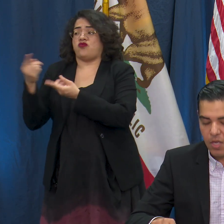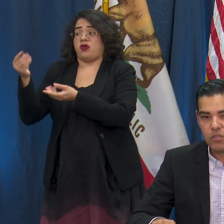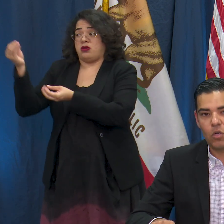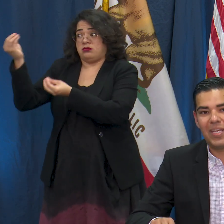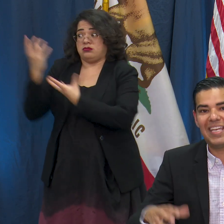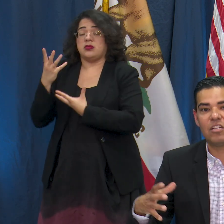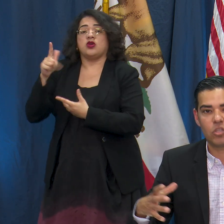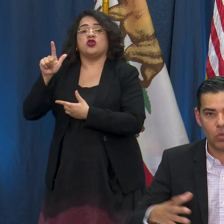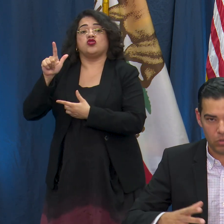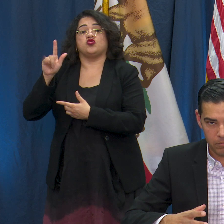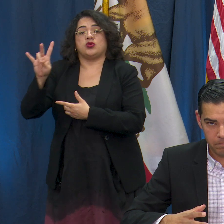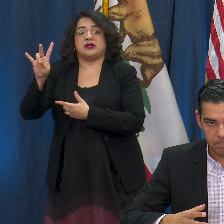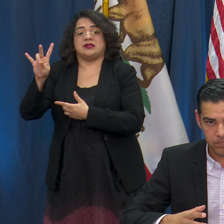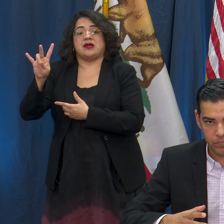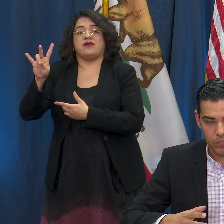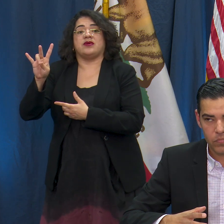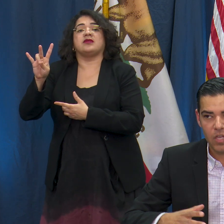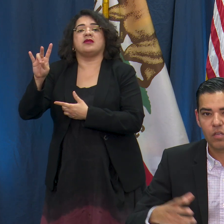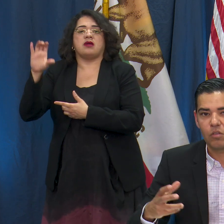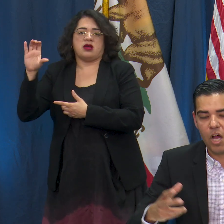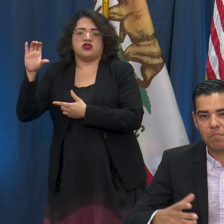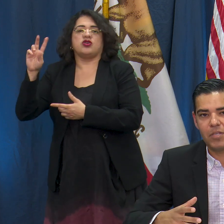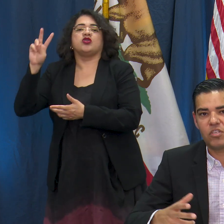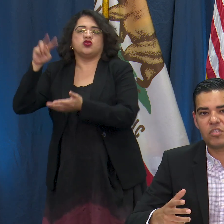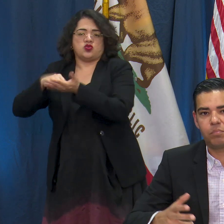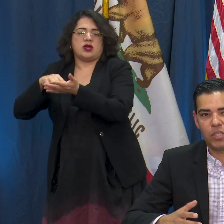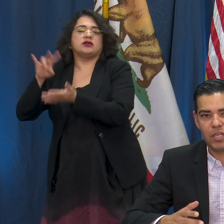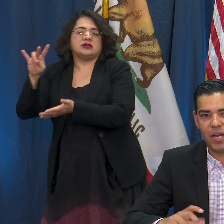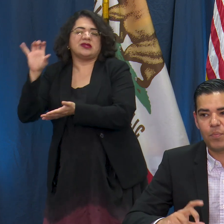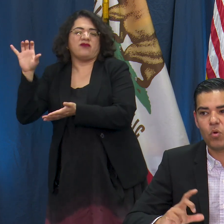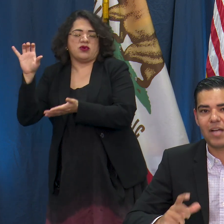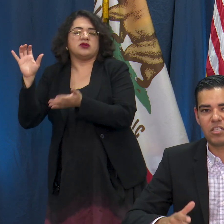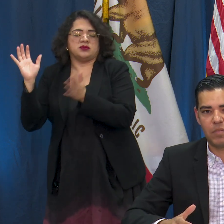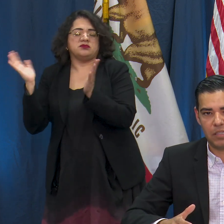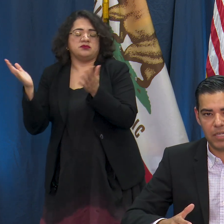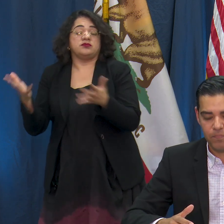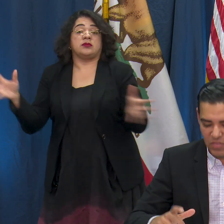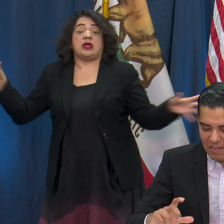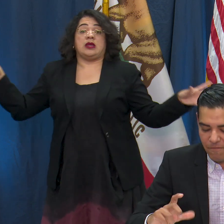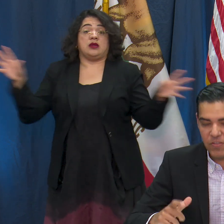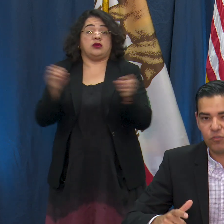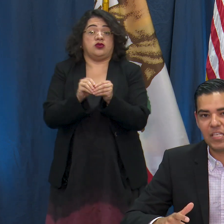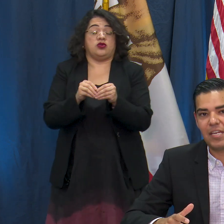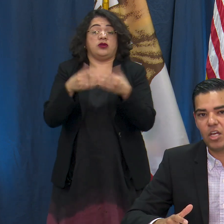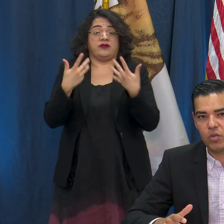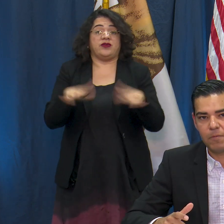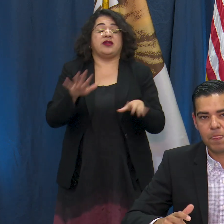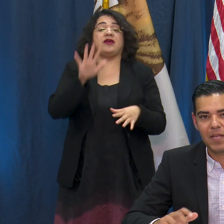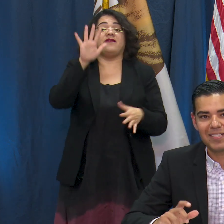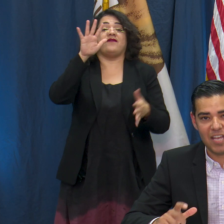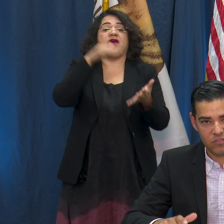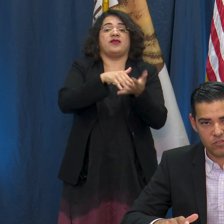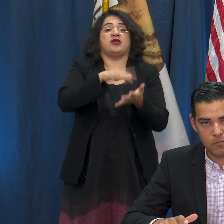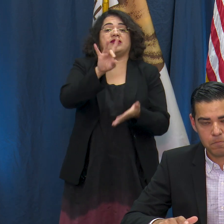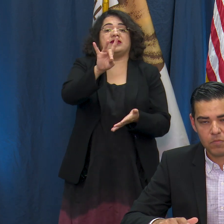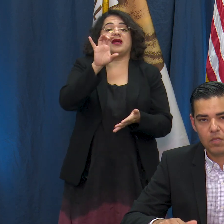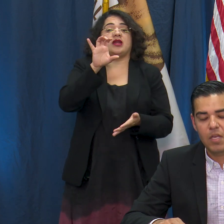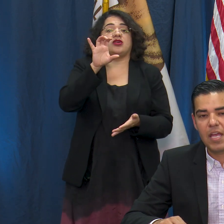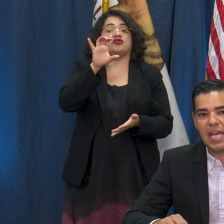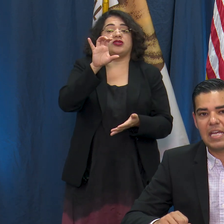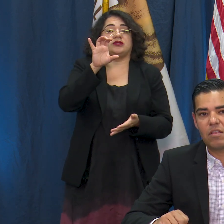far. So in total, Long Beach has completed approximately 5,800